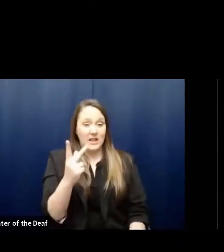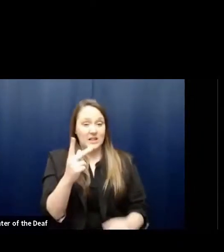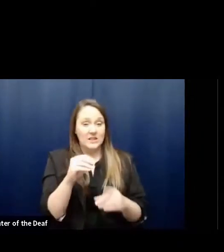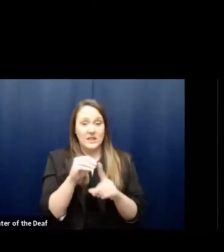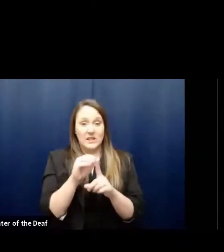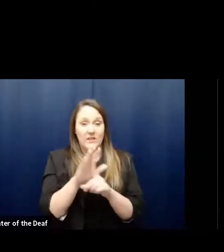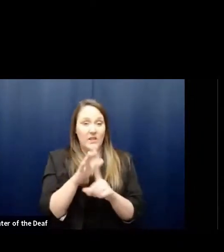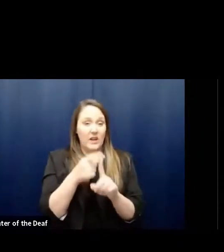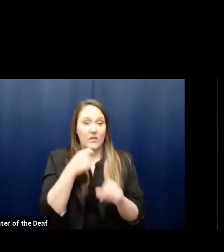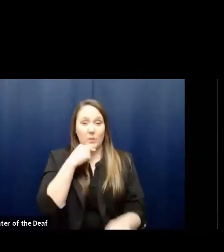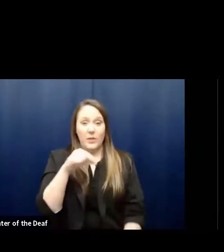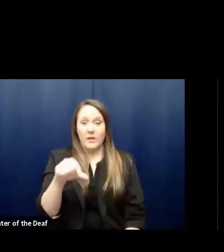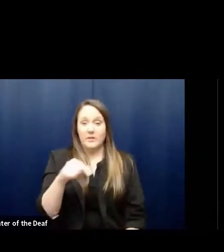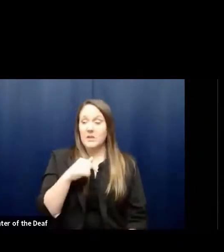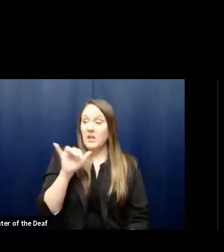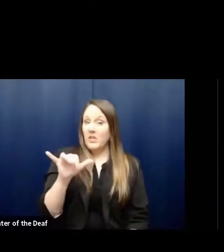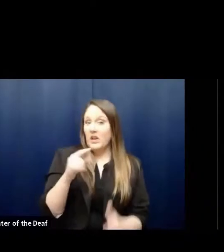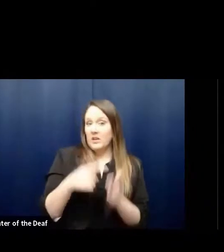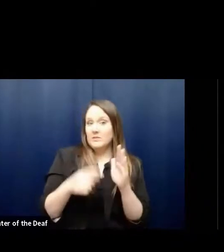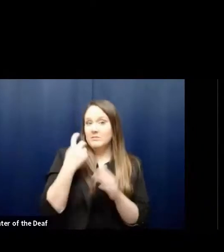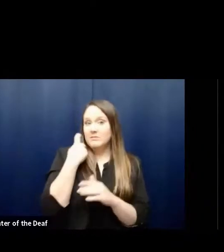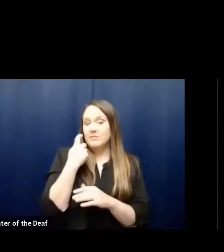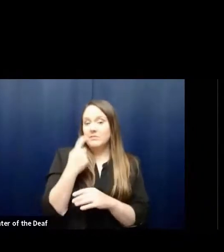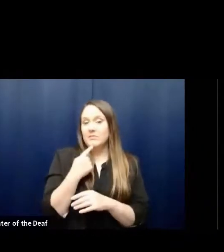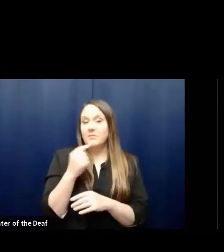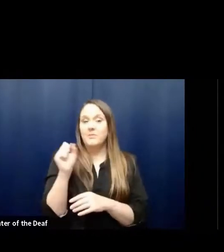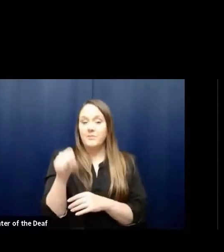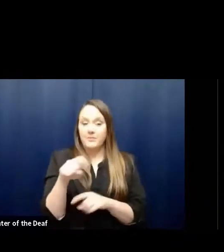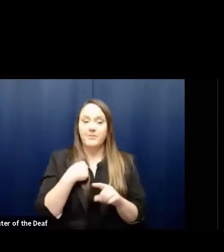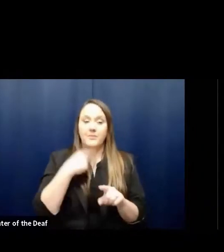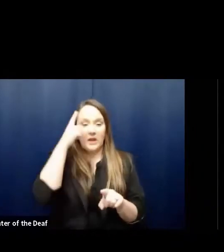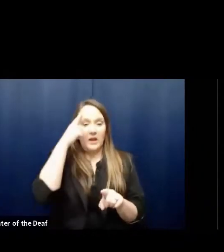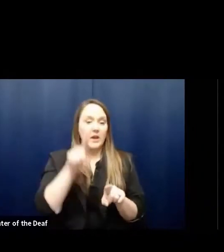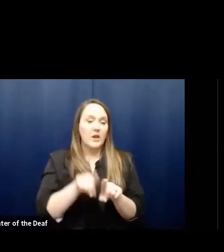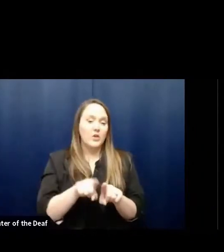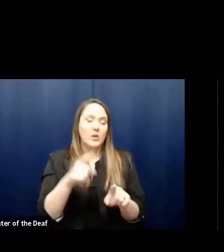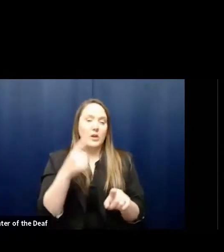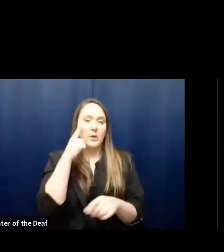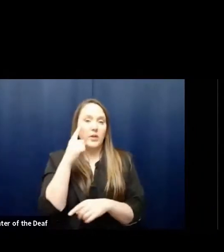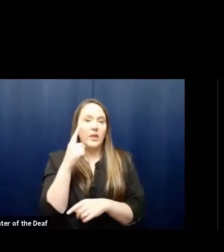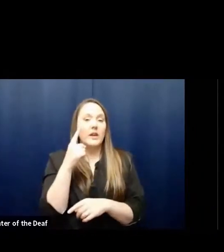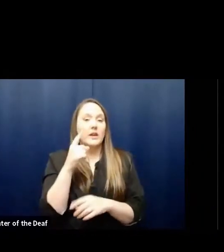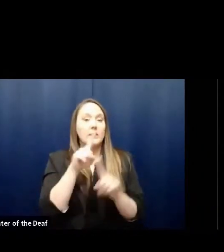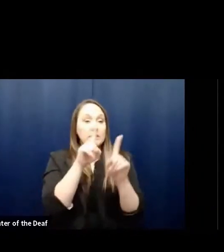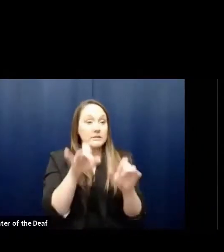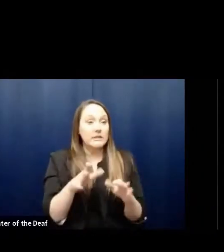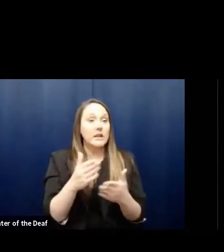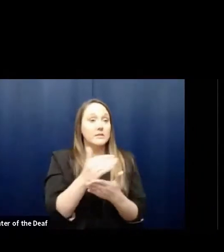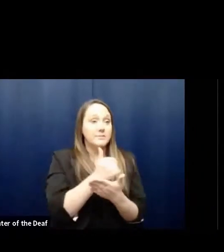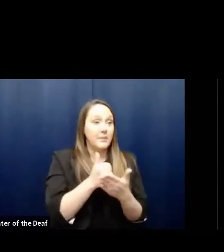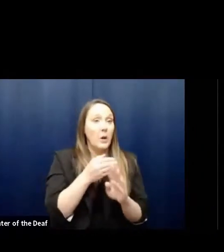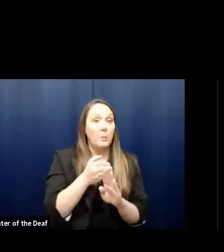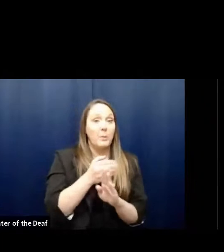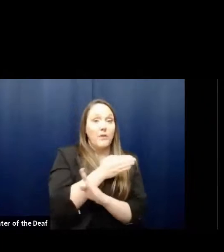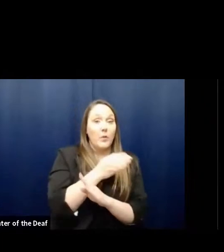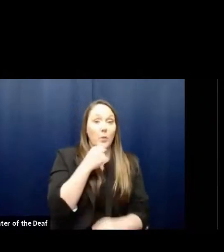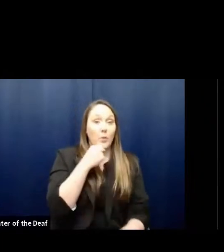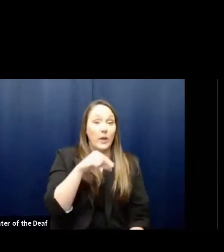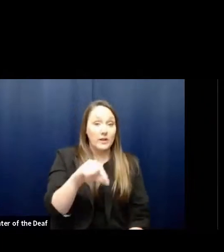I think that's what I just said, but yes, I agree. We believe these are probably specimens that were collected prior to